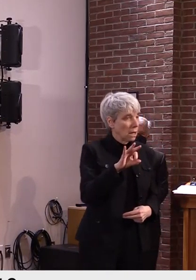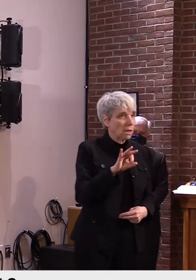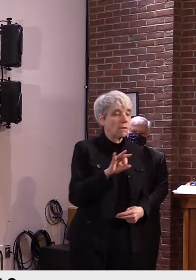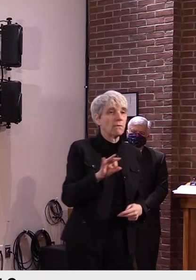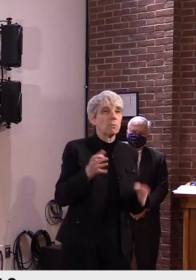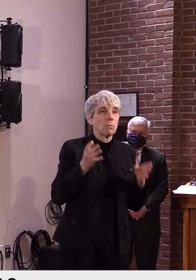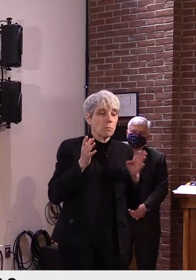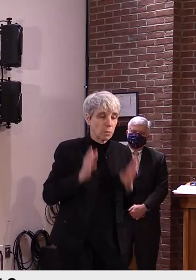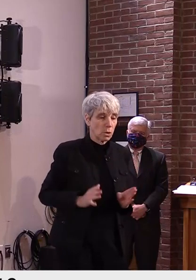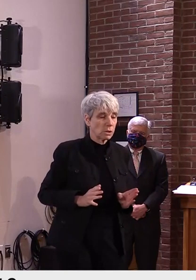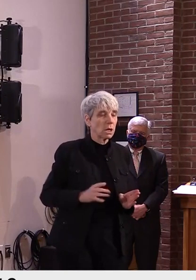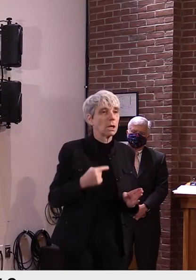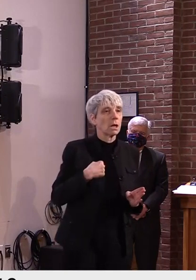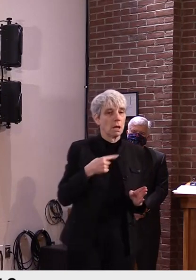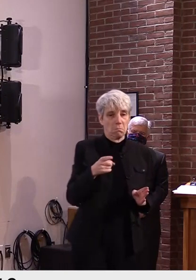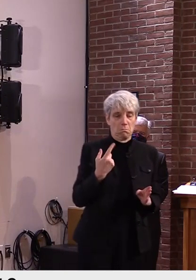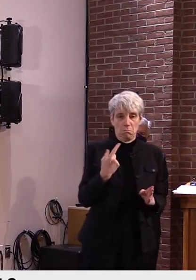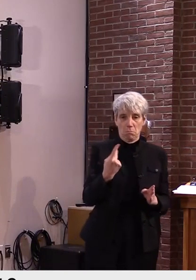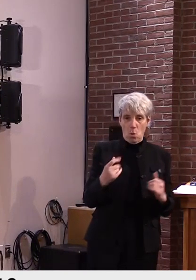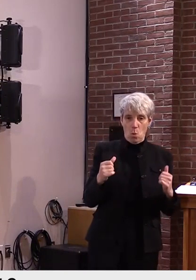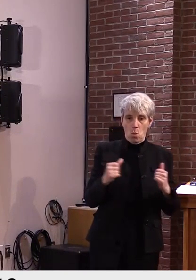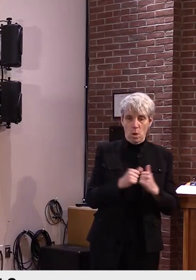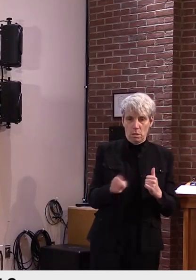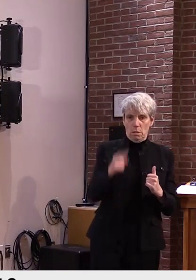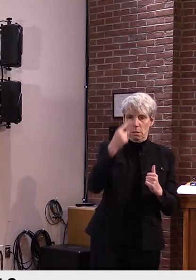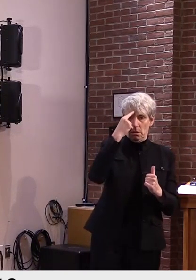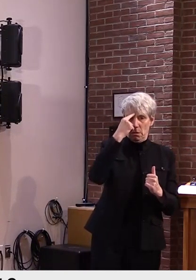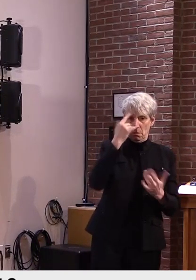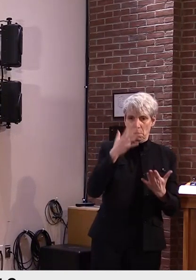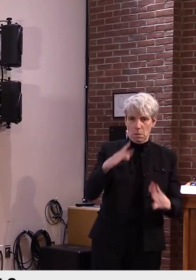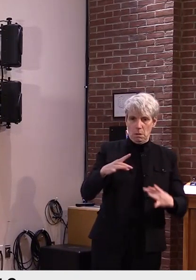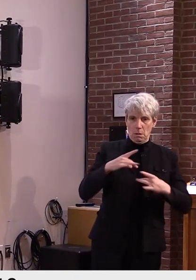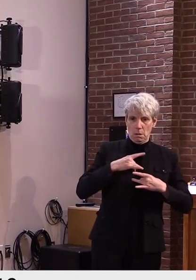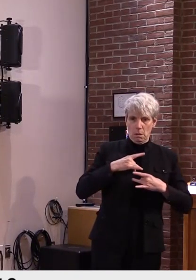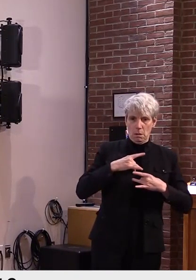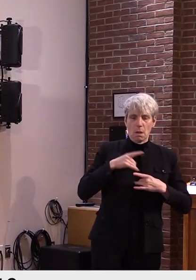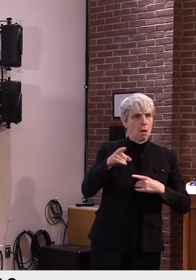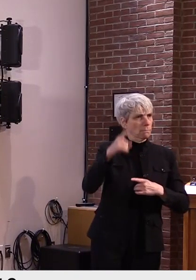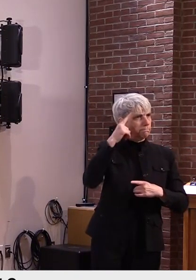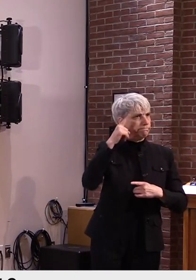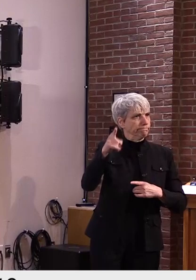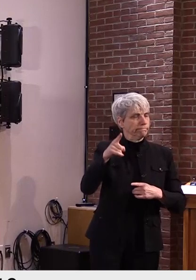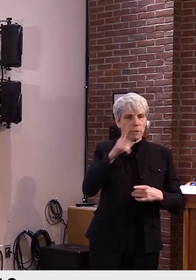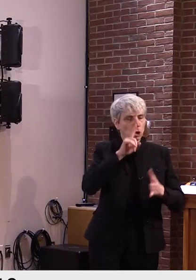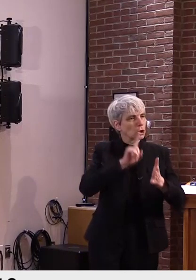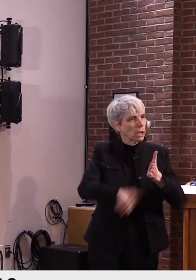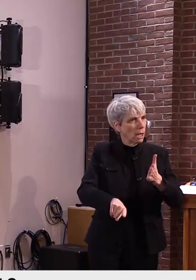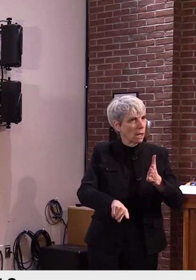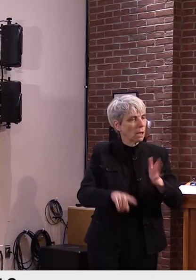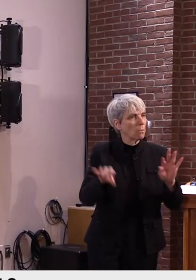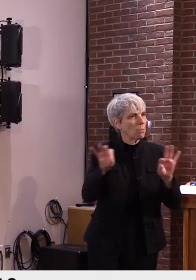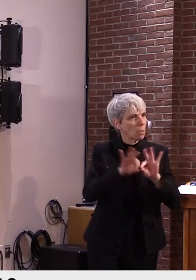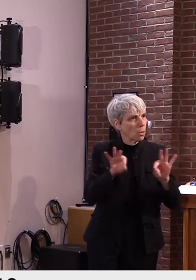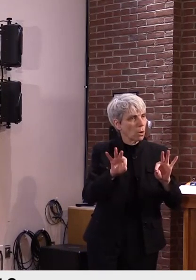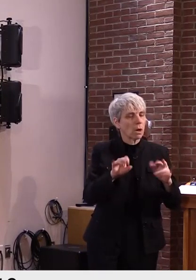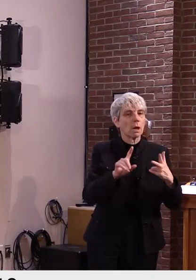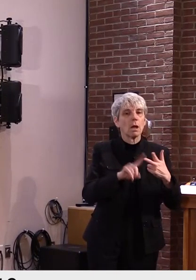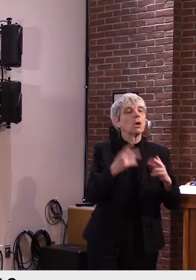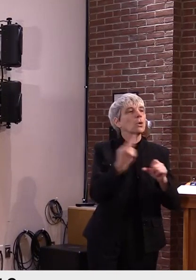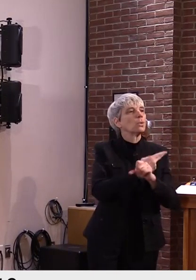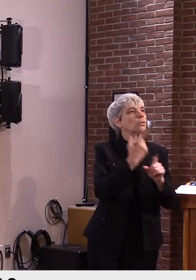with patients, people, products, and places. Third, correct negative language by sharing